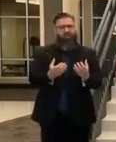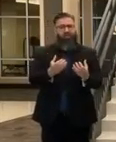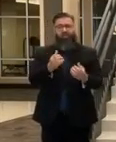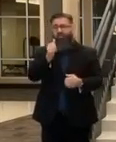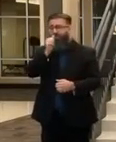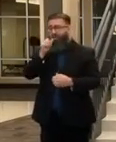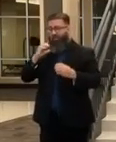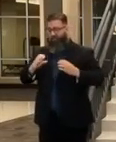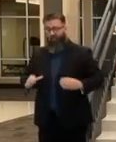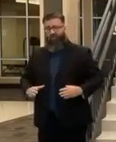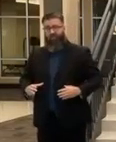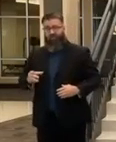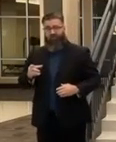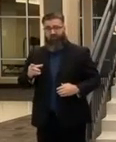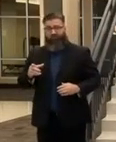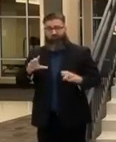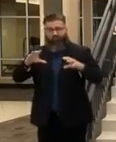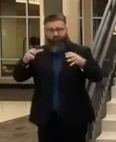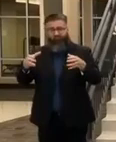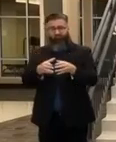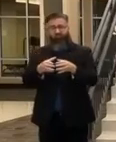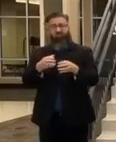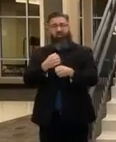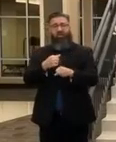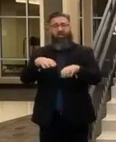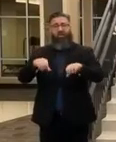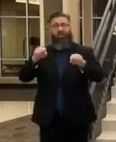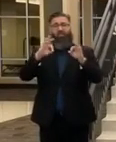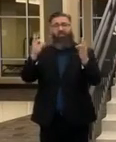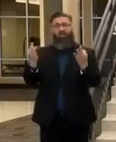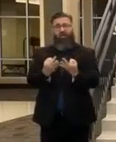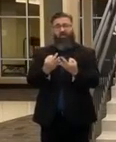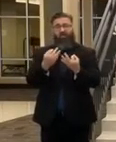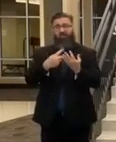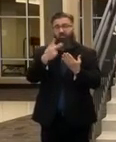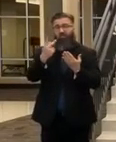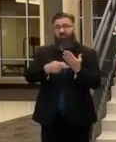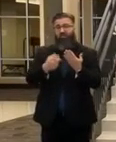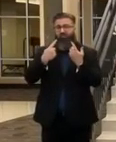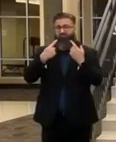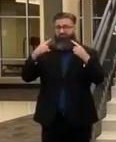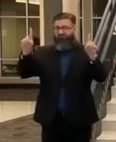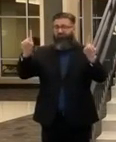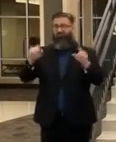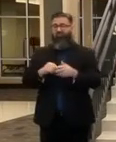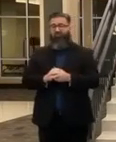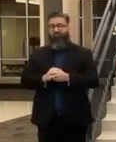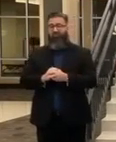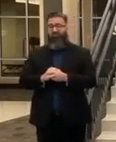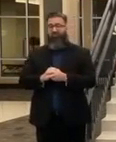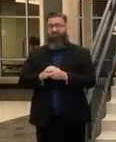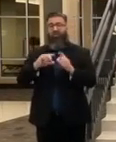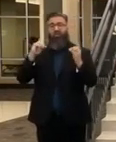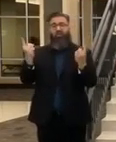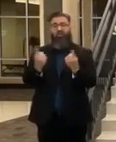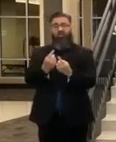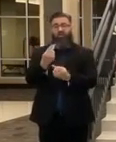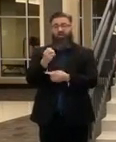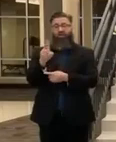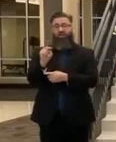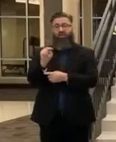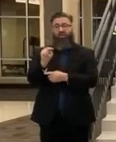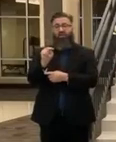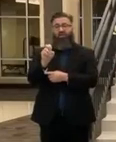success. The Department of Human Services provides the staff support to coordinate the program, including